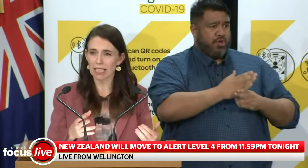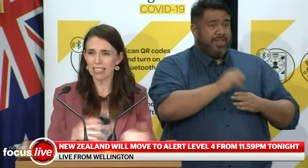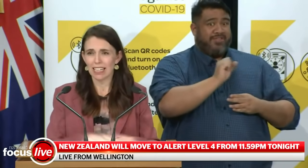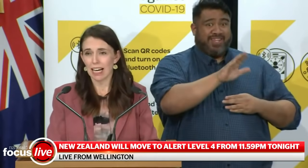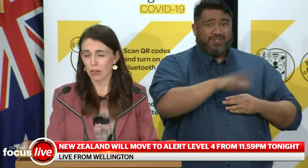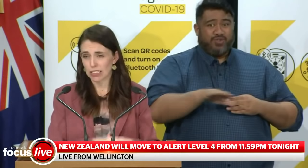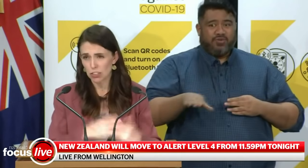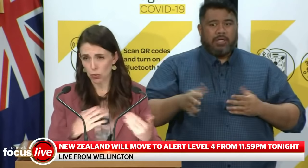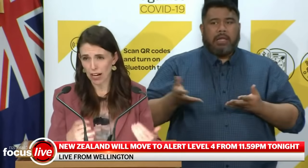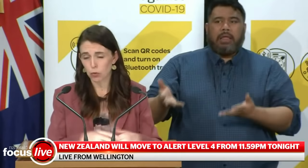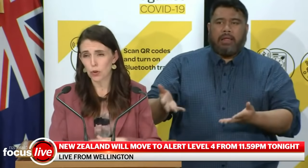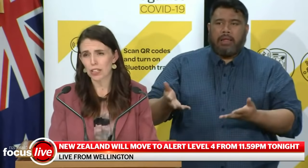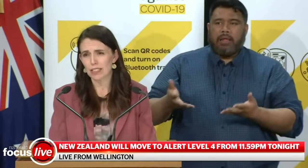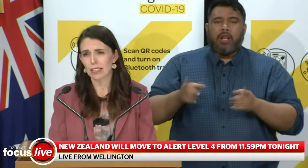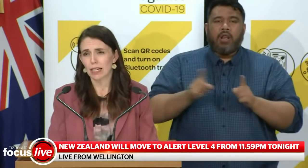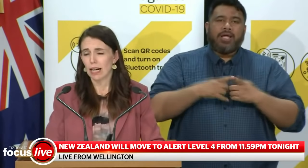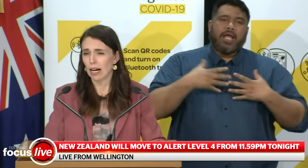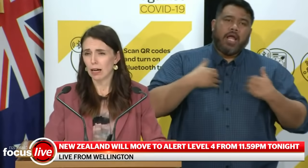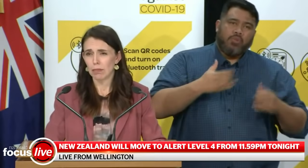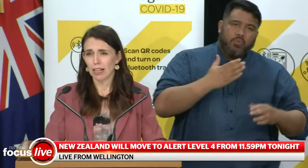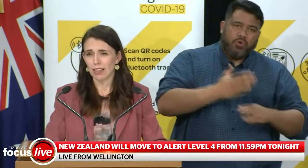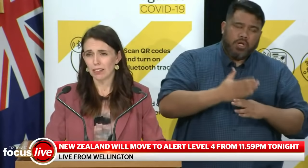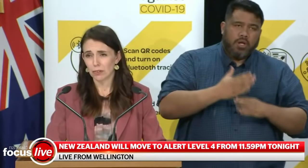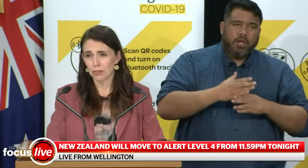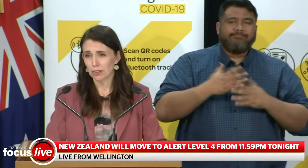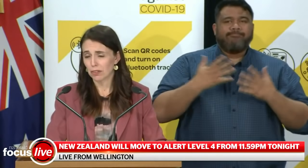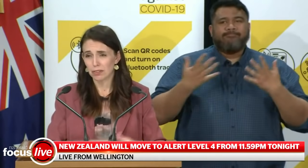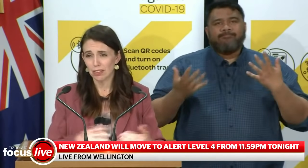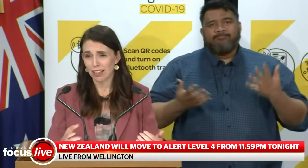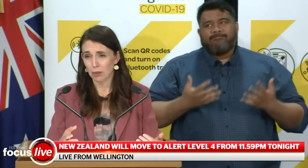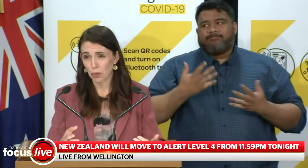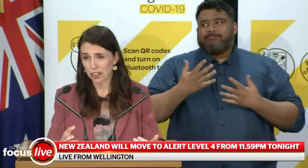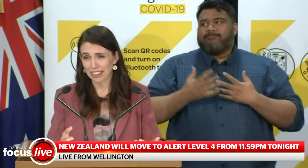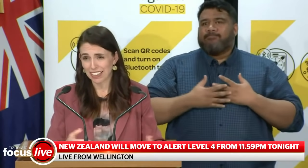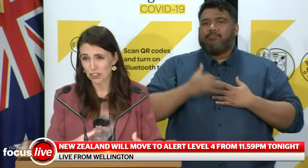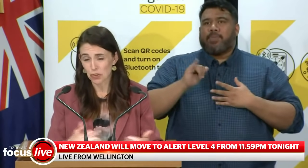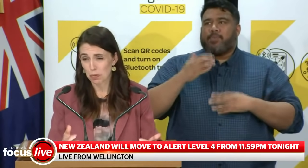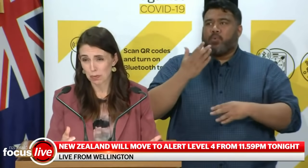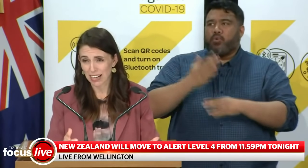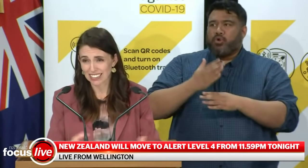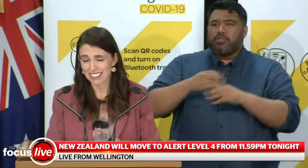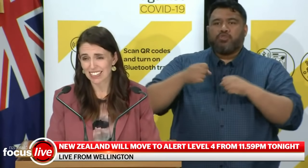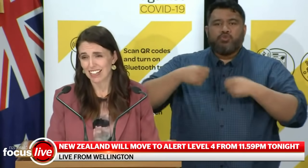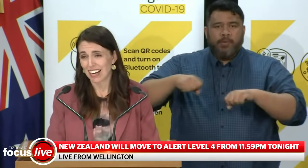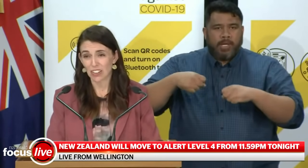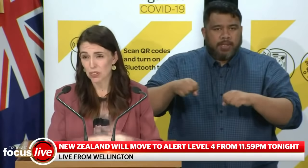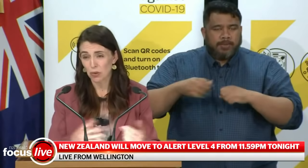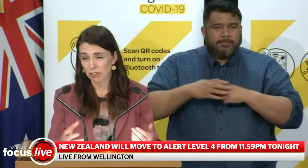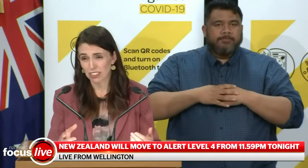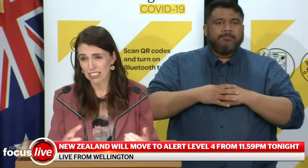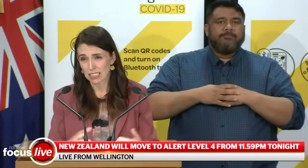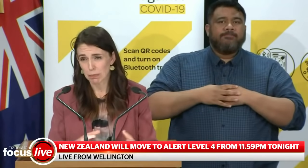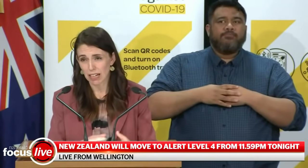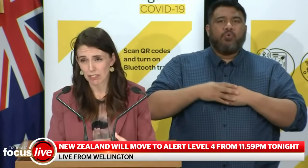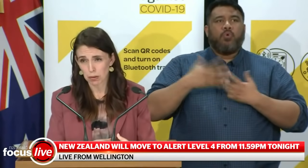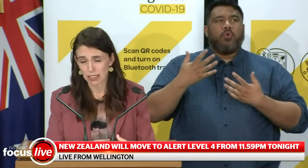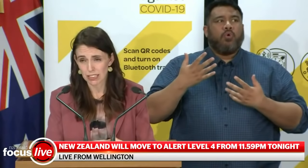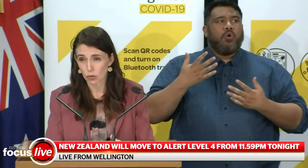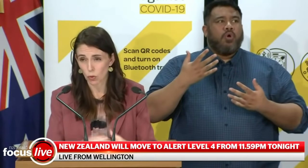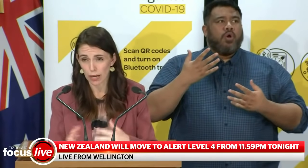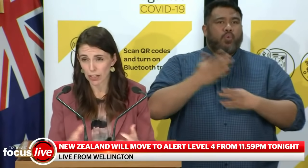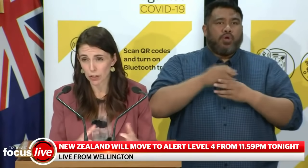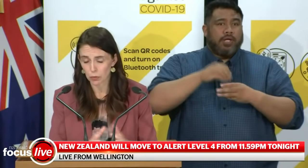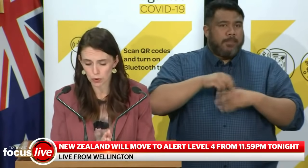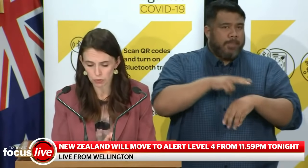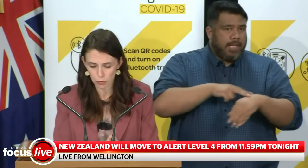who may be our essential health workers, those who are working in our supermarkets, and those who are, for instance, part of our